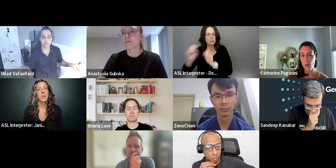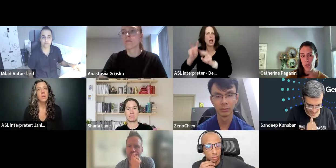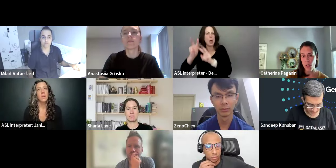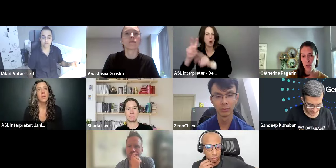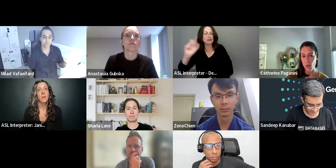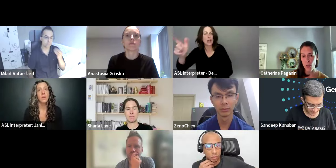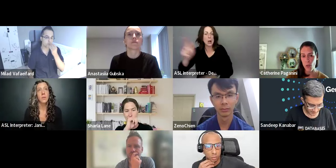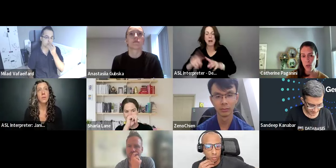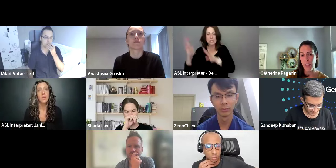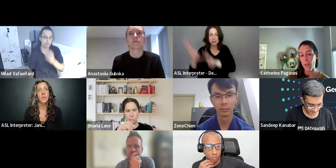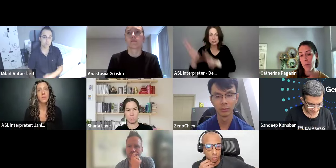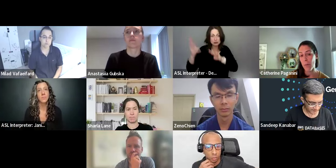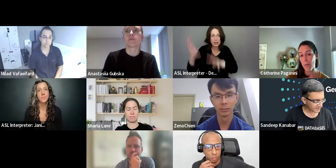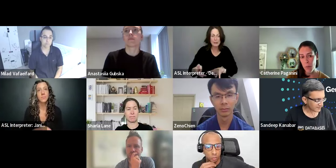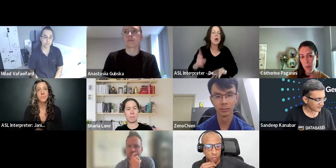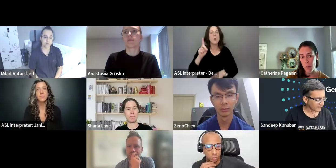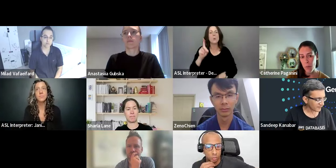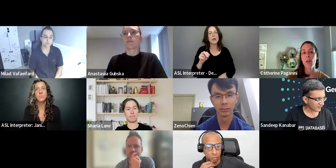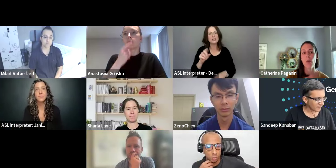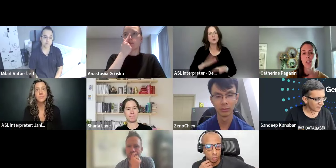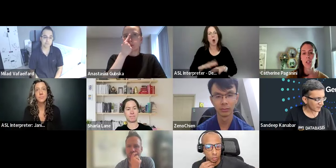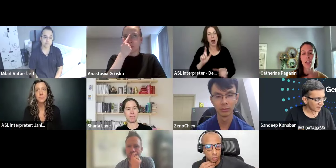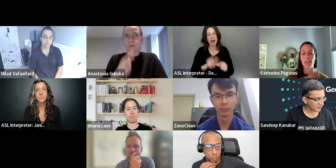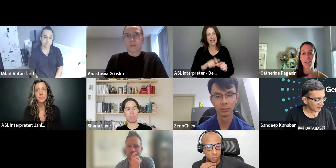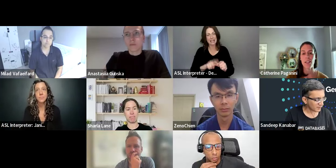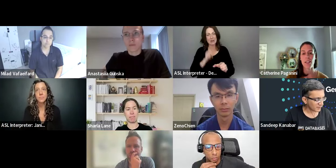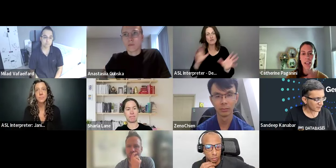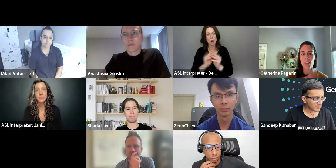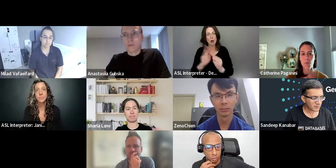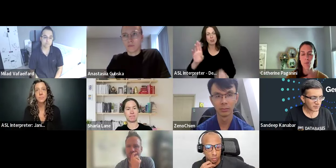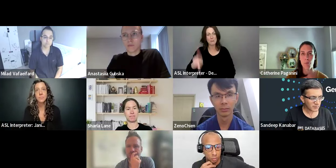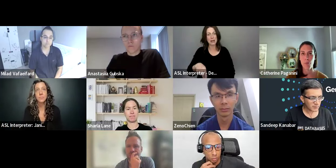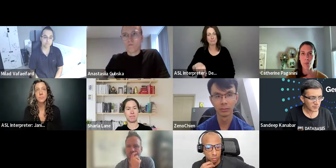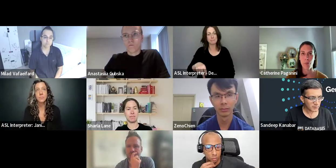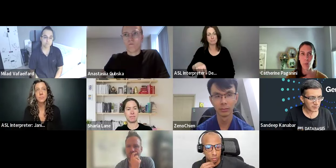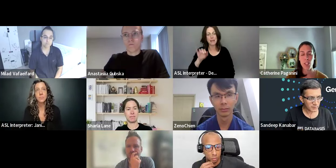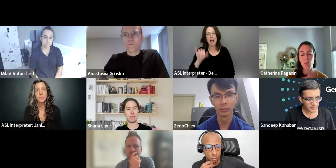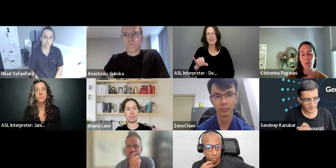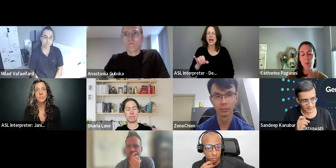The streaming, we do the streaming on LinkedIn for the meetup, which is